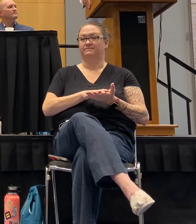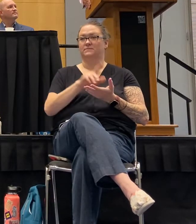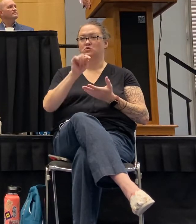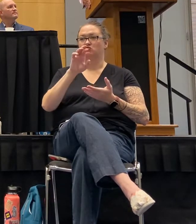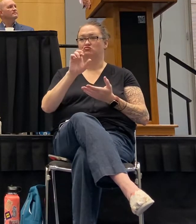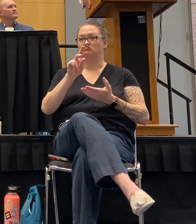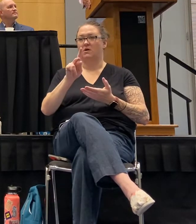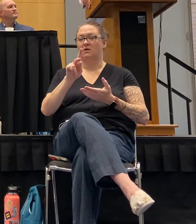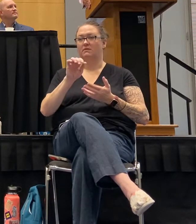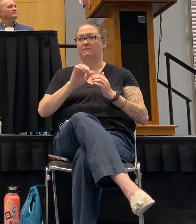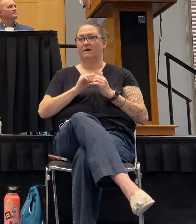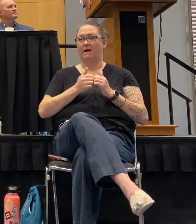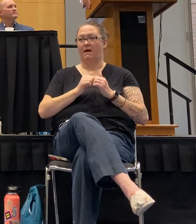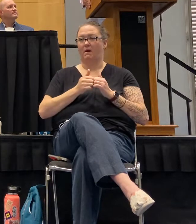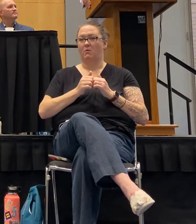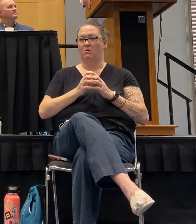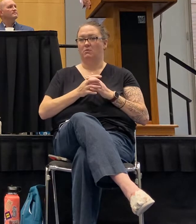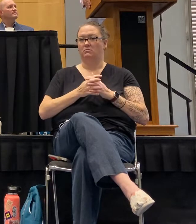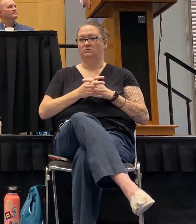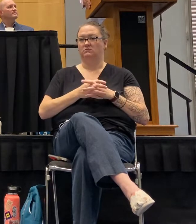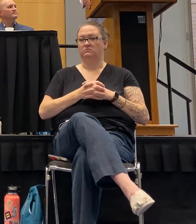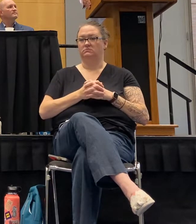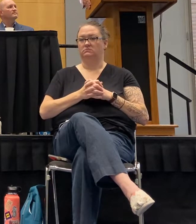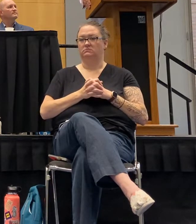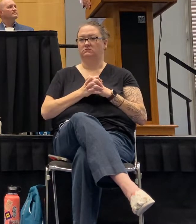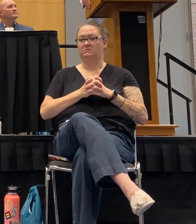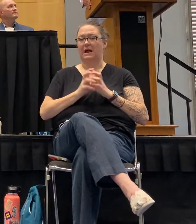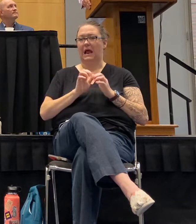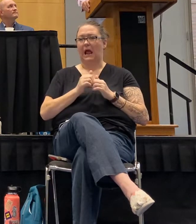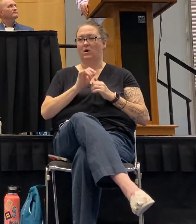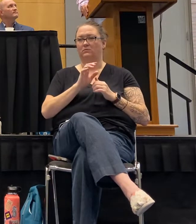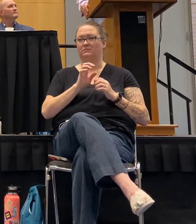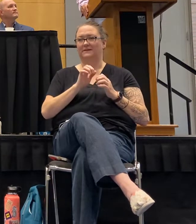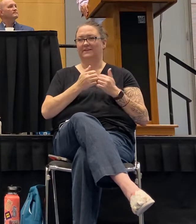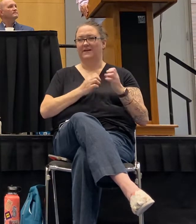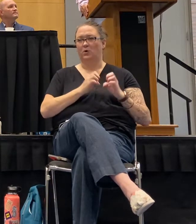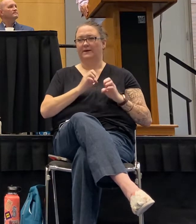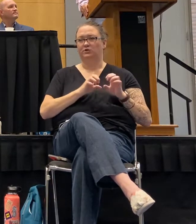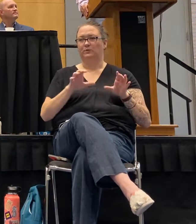track of how that was done. So